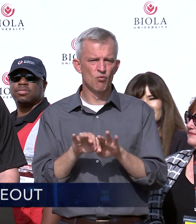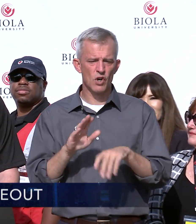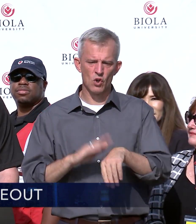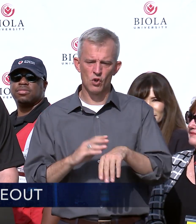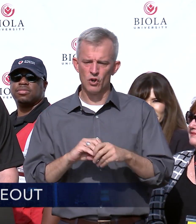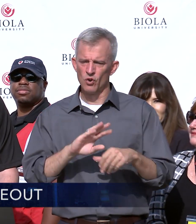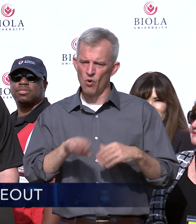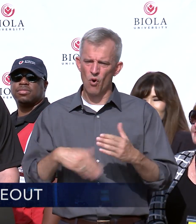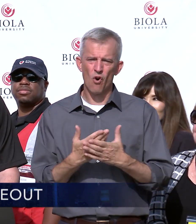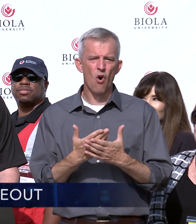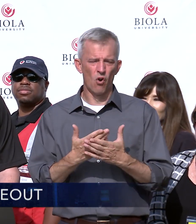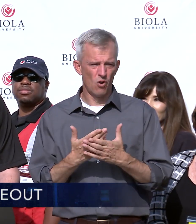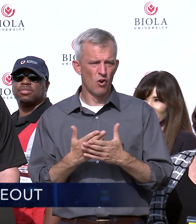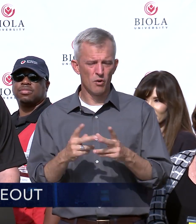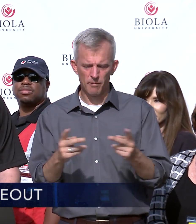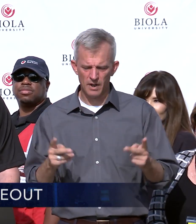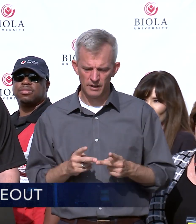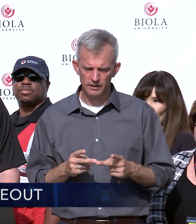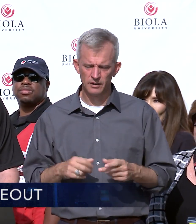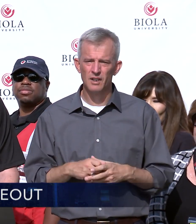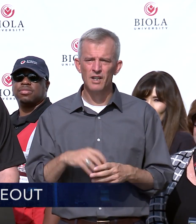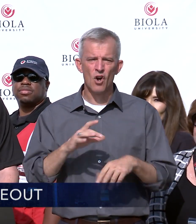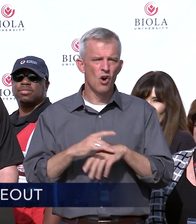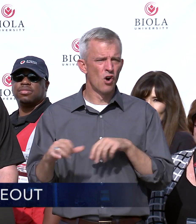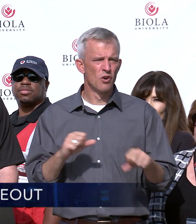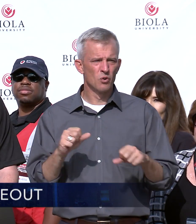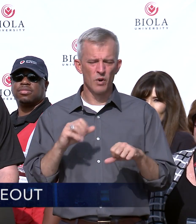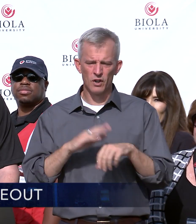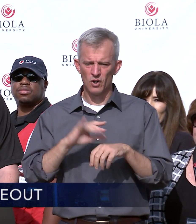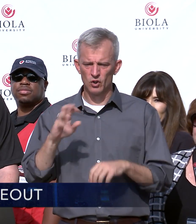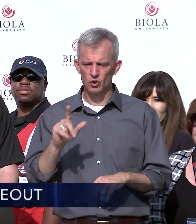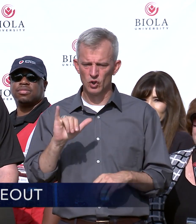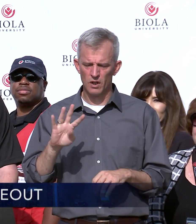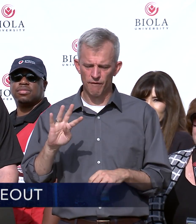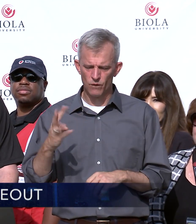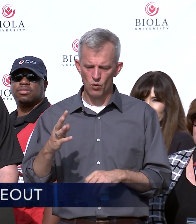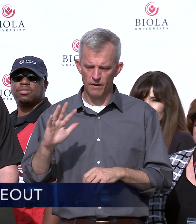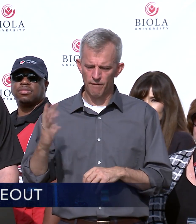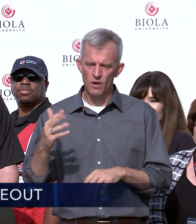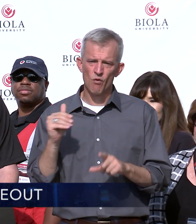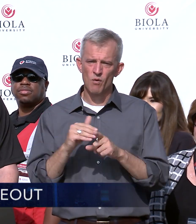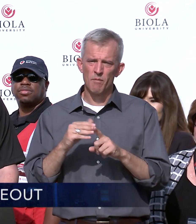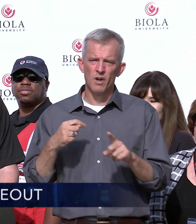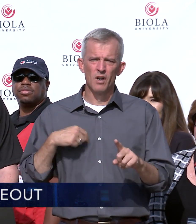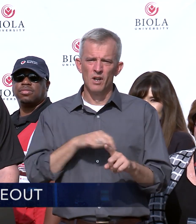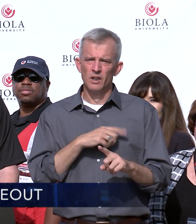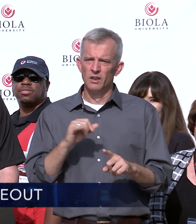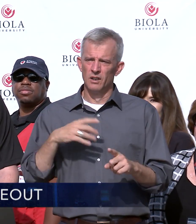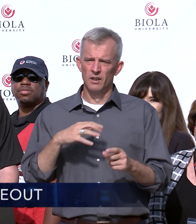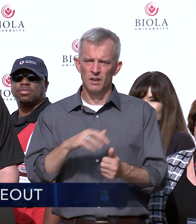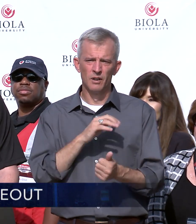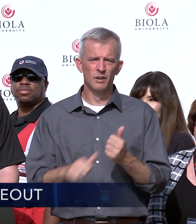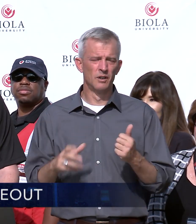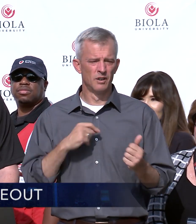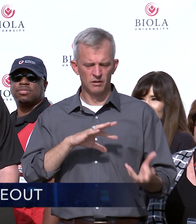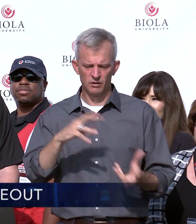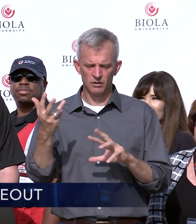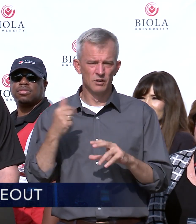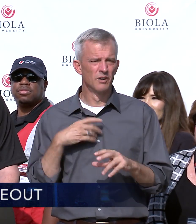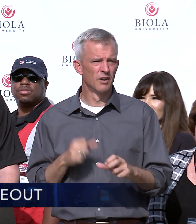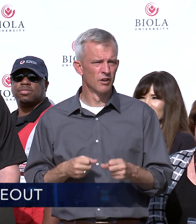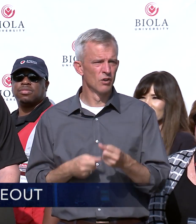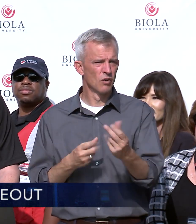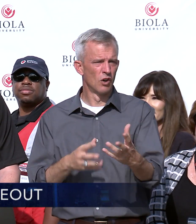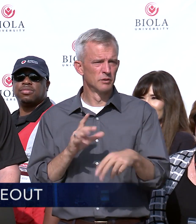The Ridgecrest earthquakes on July 4th and 5th reminded us once again of the damage and disruption that can occur due to earthquake